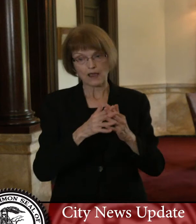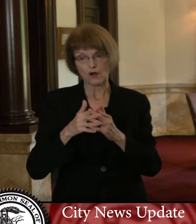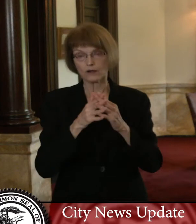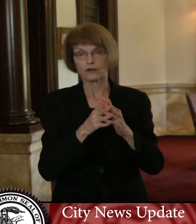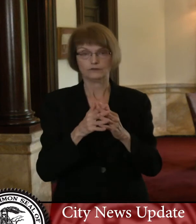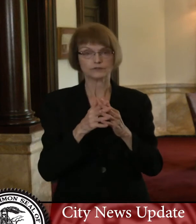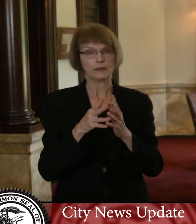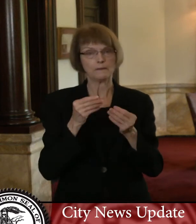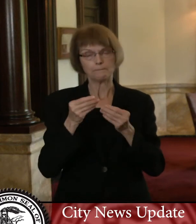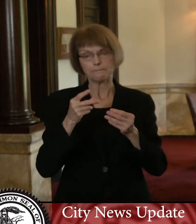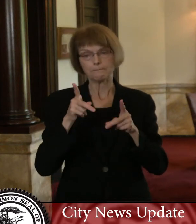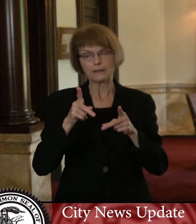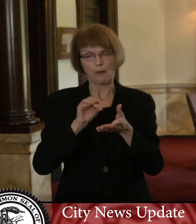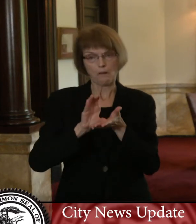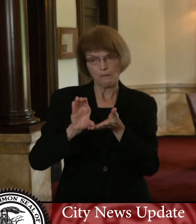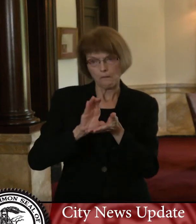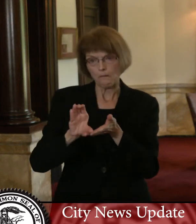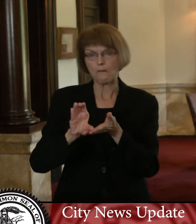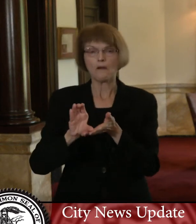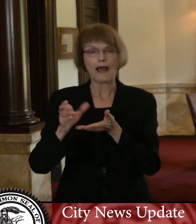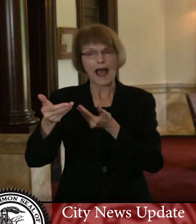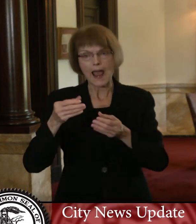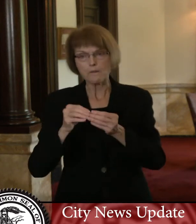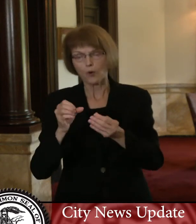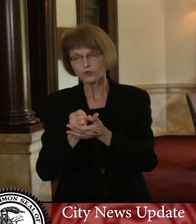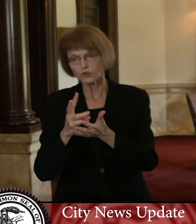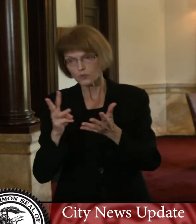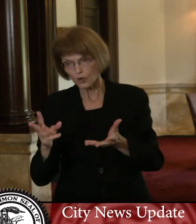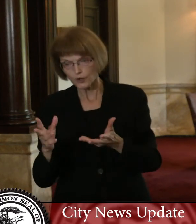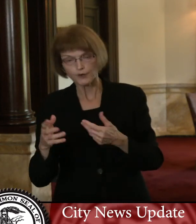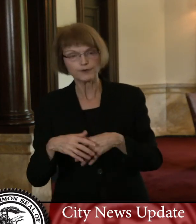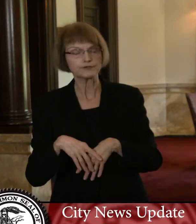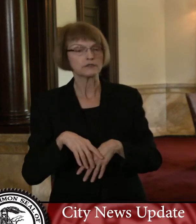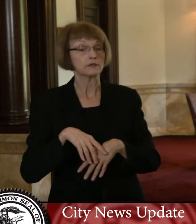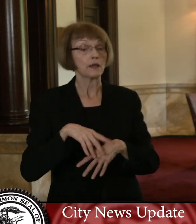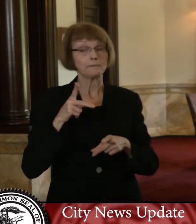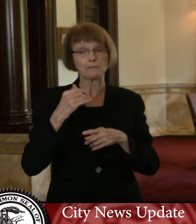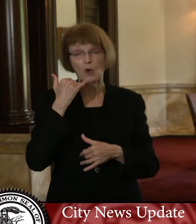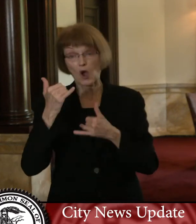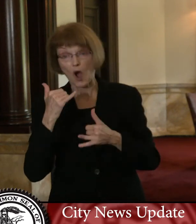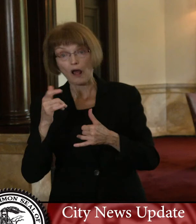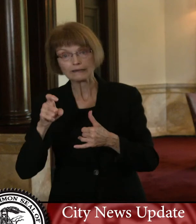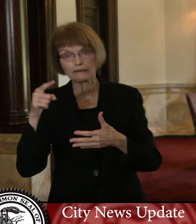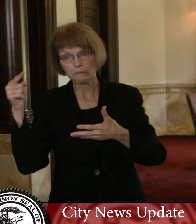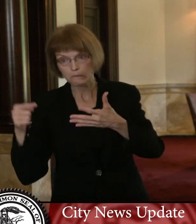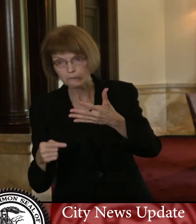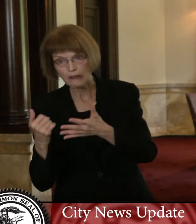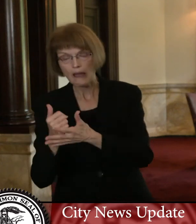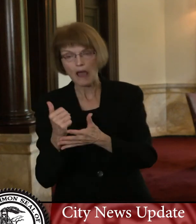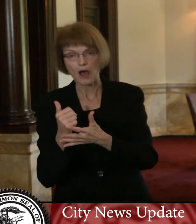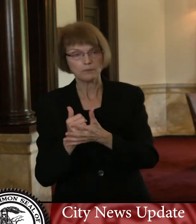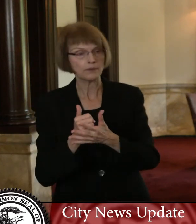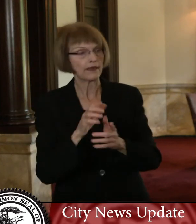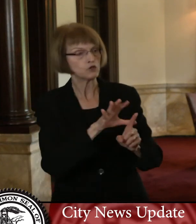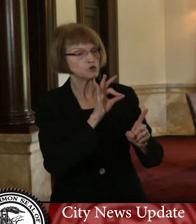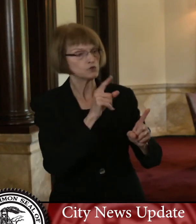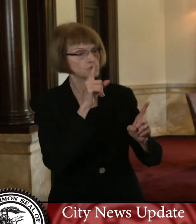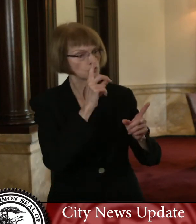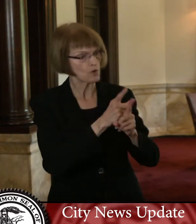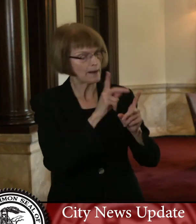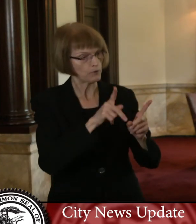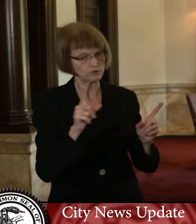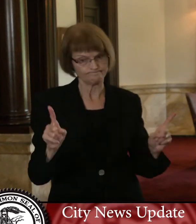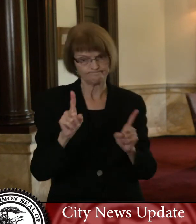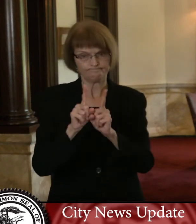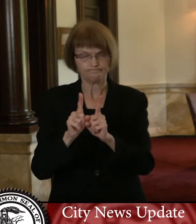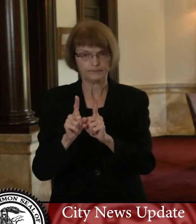social workers and deploying the right professional to the right call. And that's what this budget is going to do. The $4 million that we